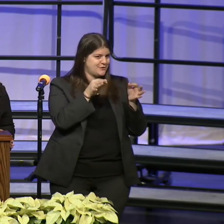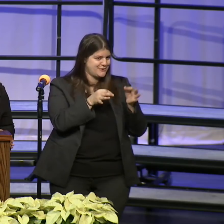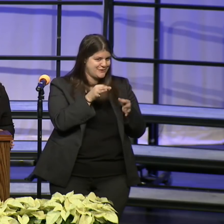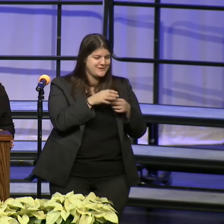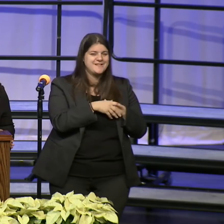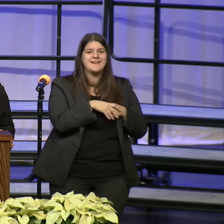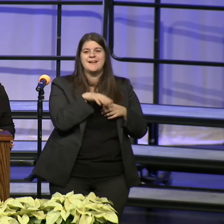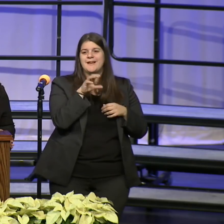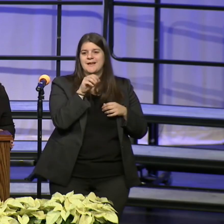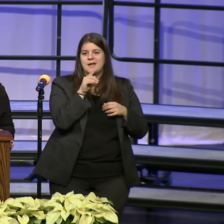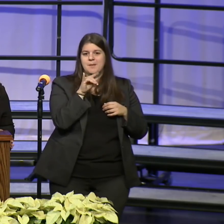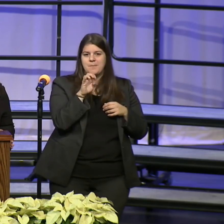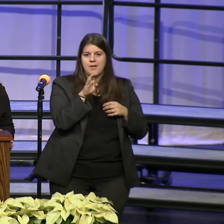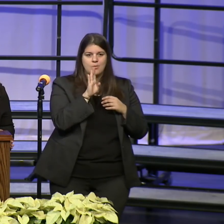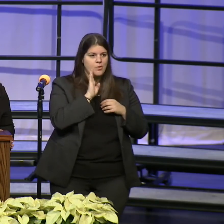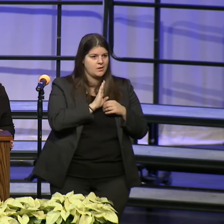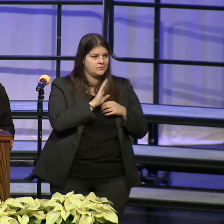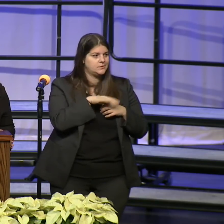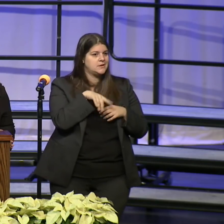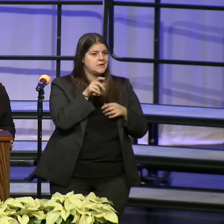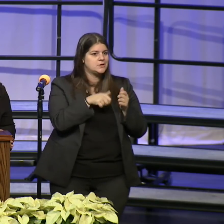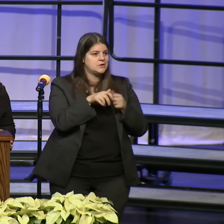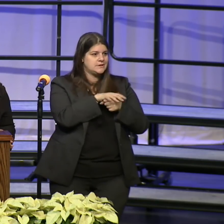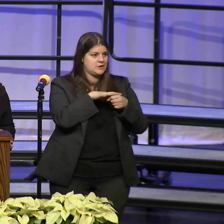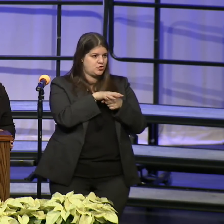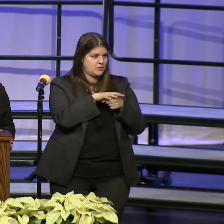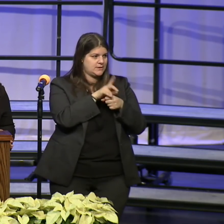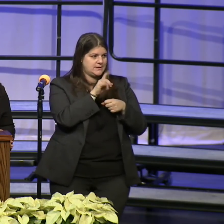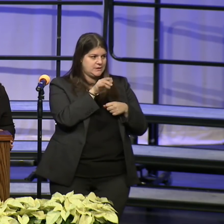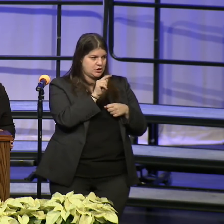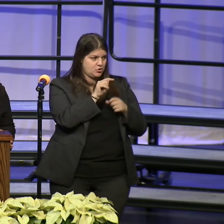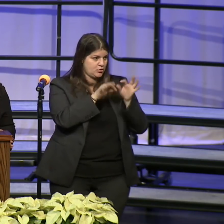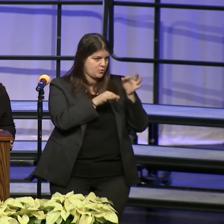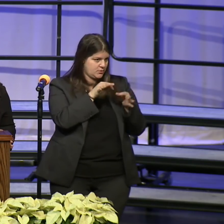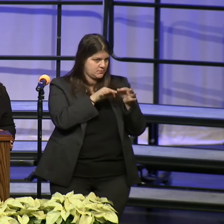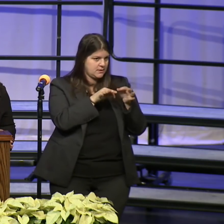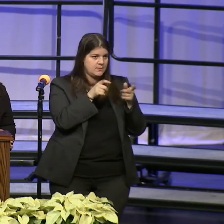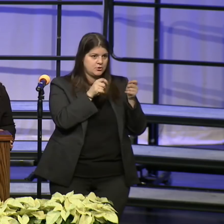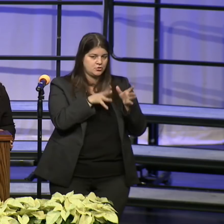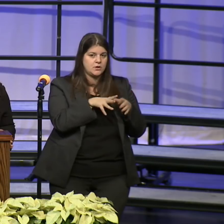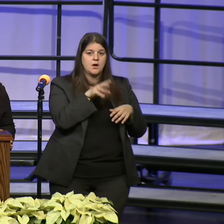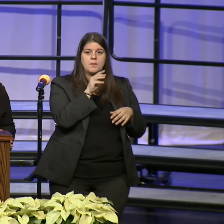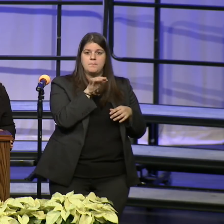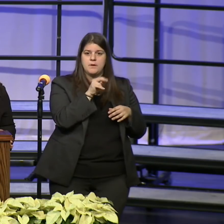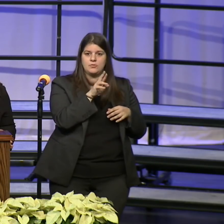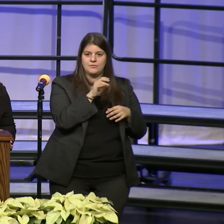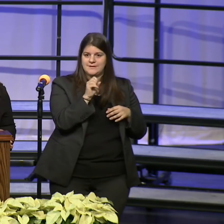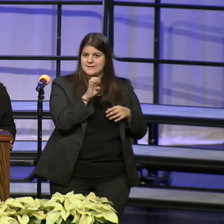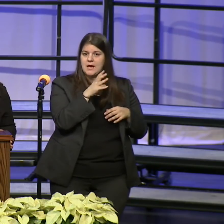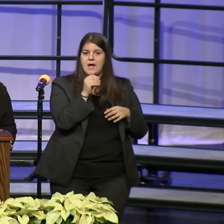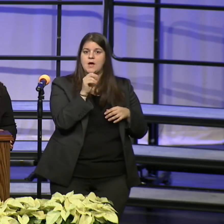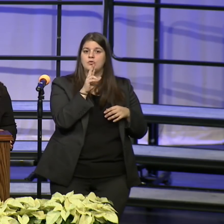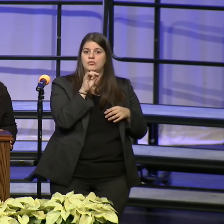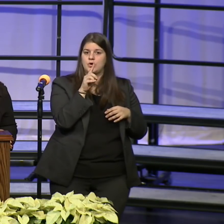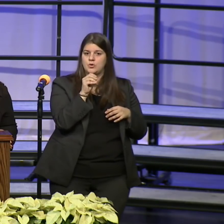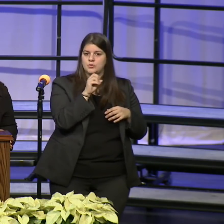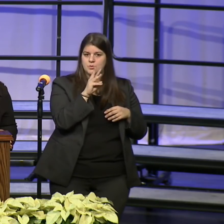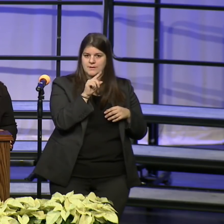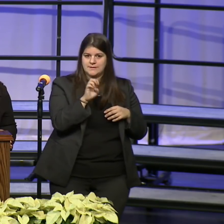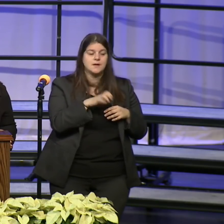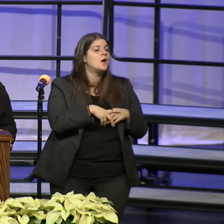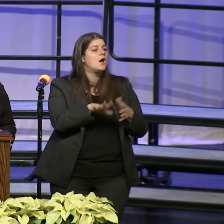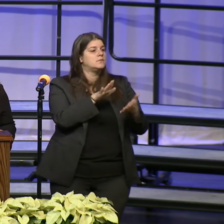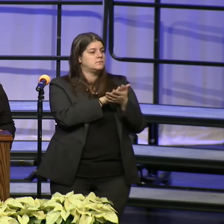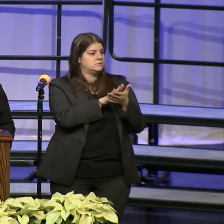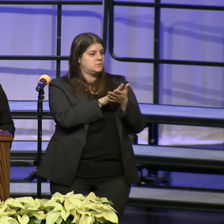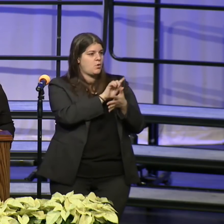Judge, Pamela Brown, District Administrative Judge, Mary Reese, Associate Judge, and Ricardo Zweig, Associate Judge. Let's